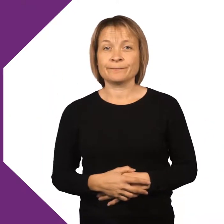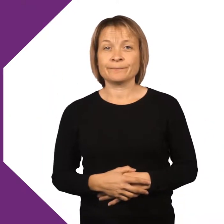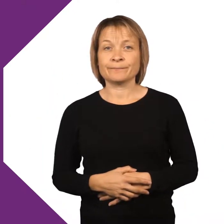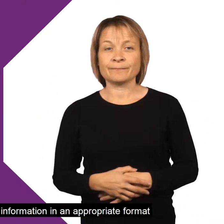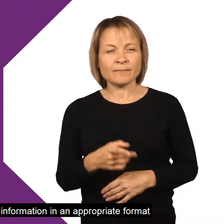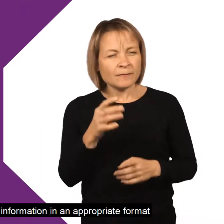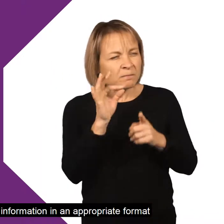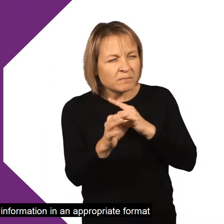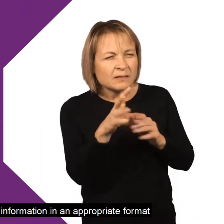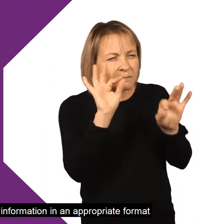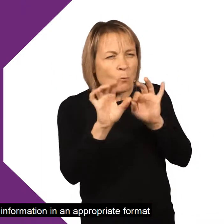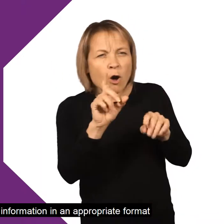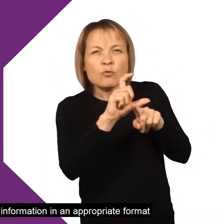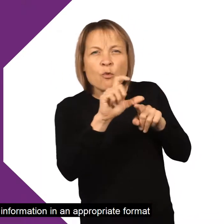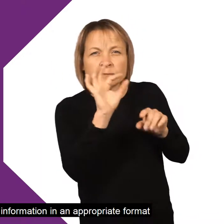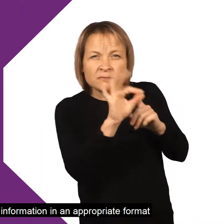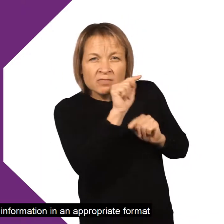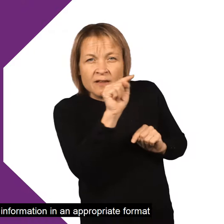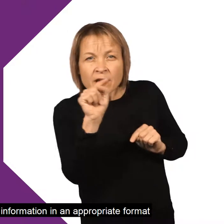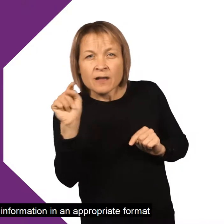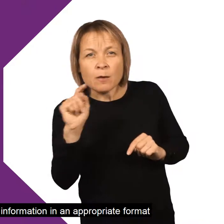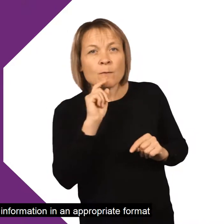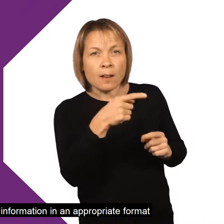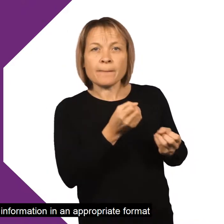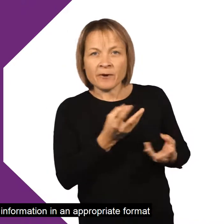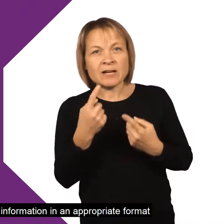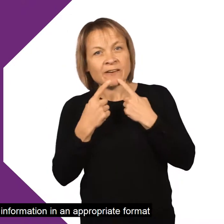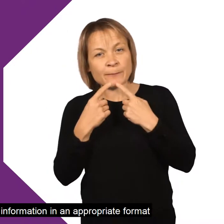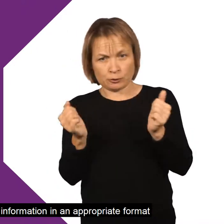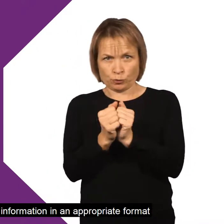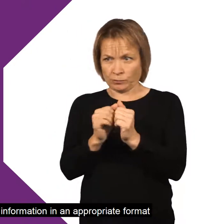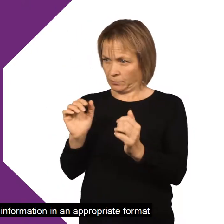Providing specific course information in an appropriate format